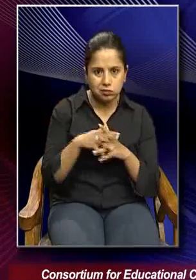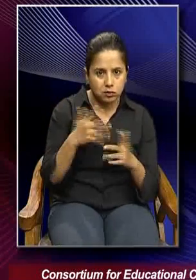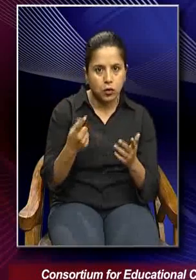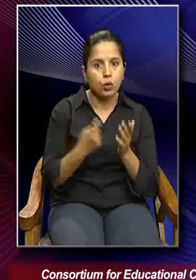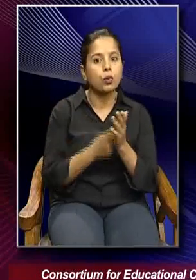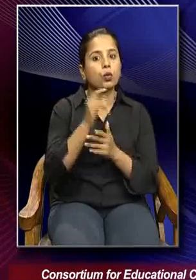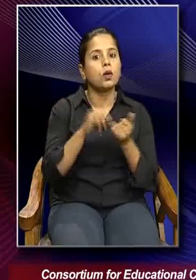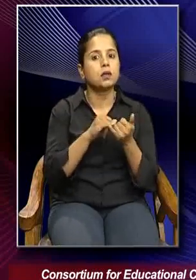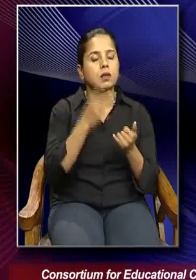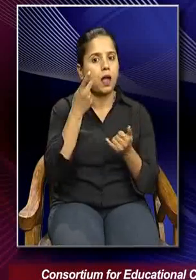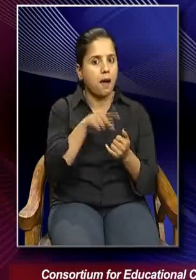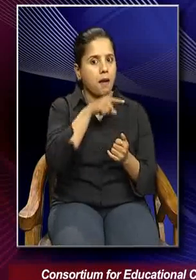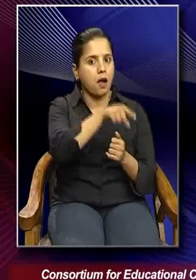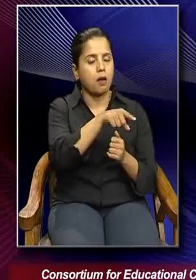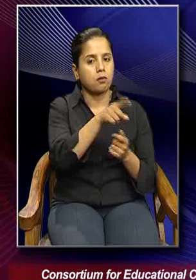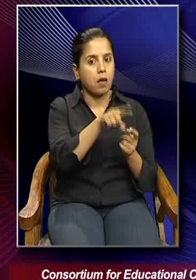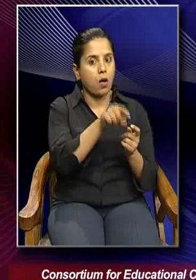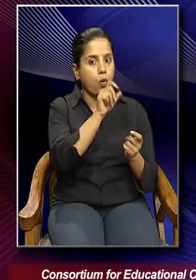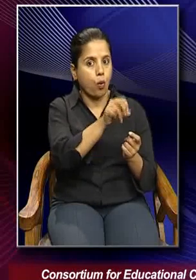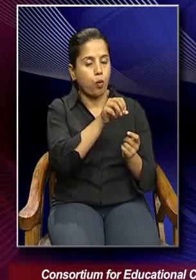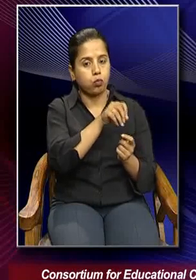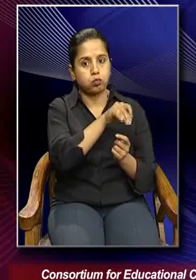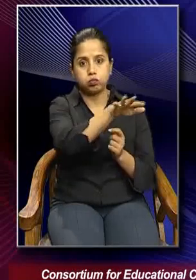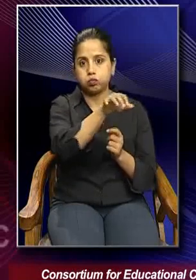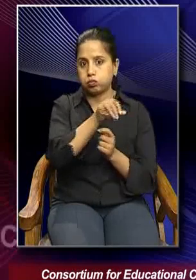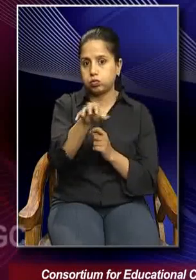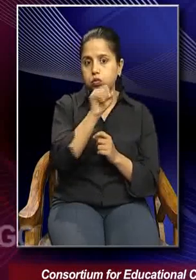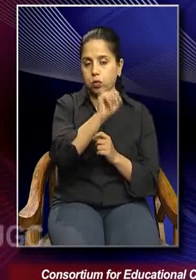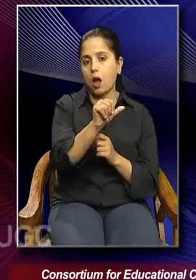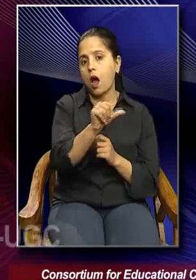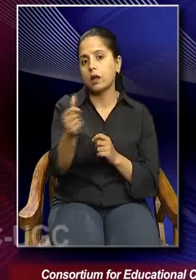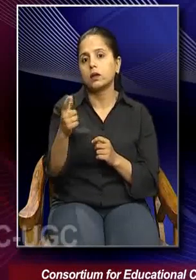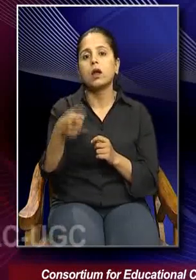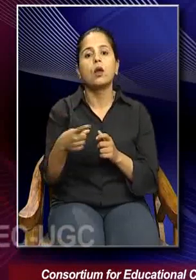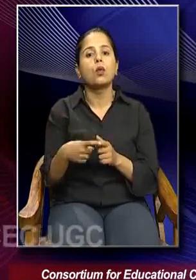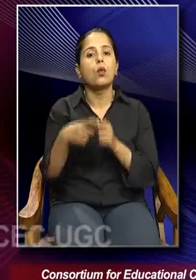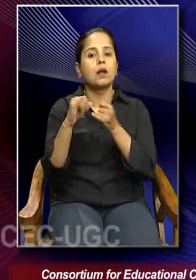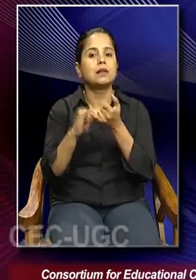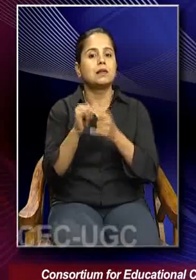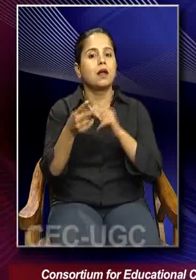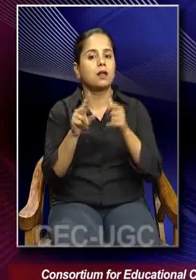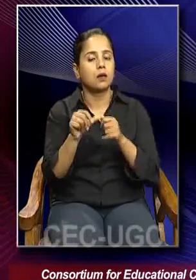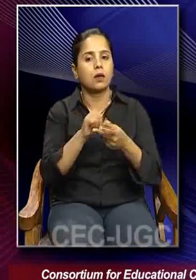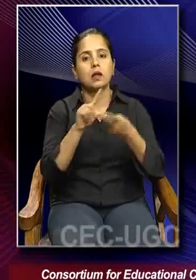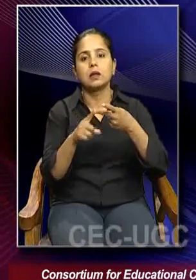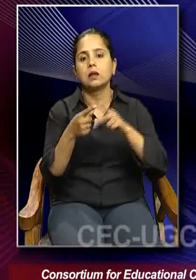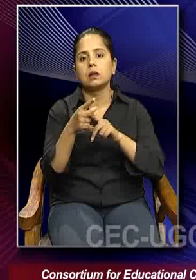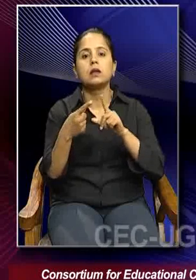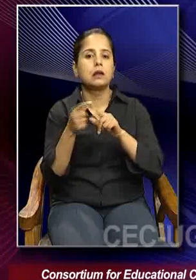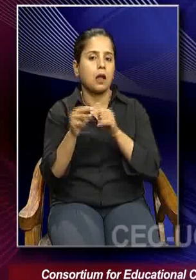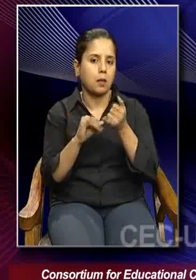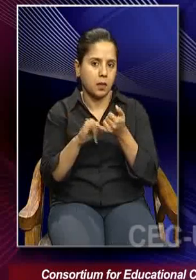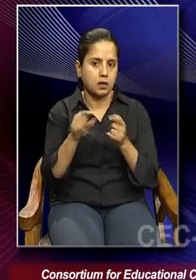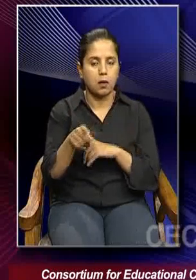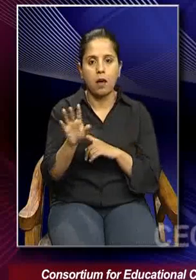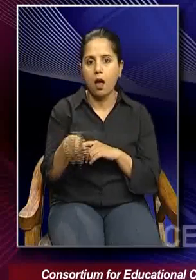rajas vibrates, and by the vibration of the rajas, the other gunas like sattva and tamas, they also vibrate,